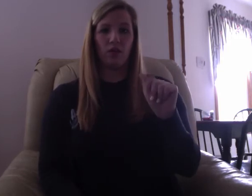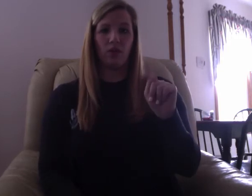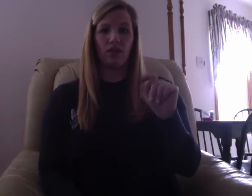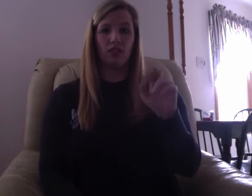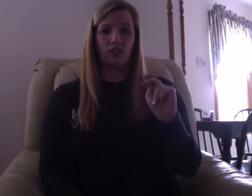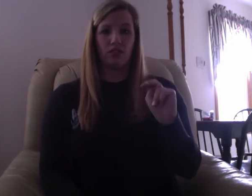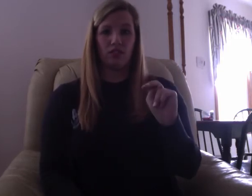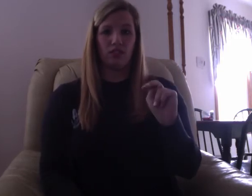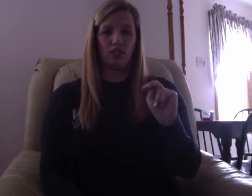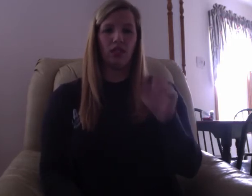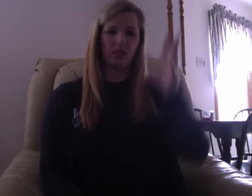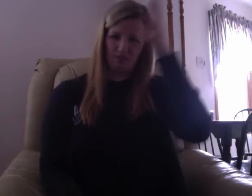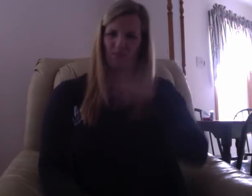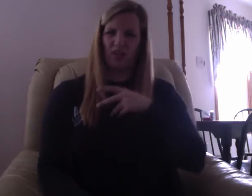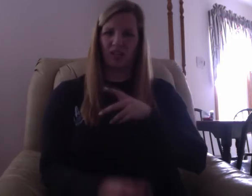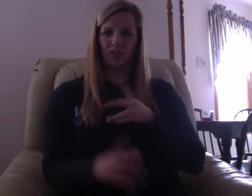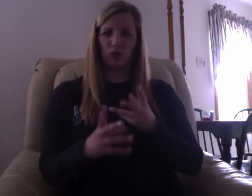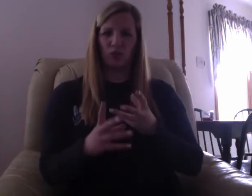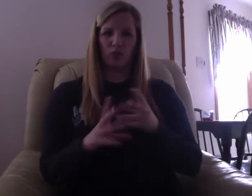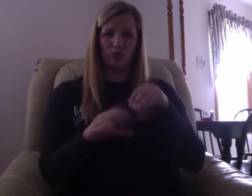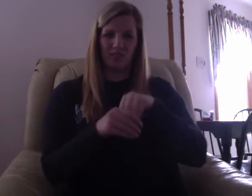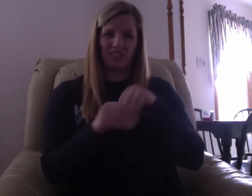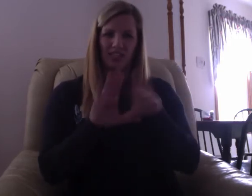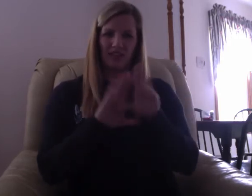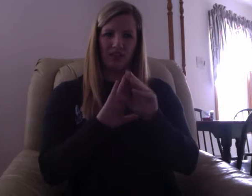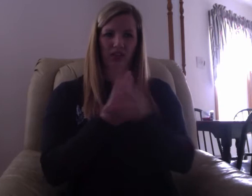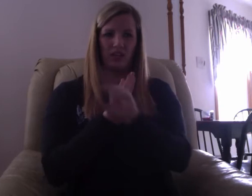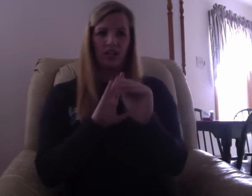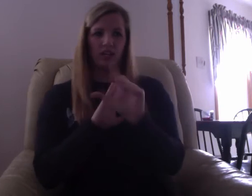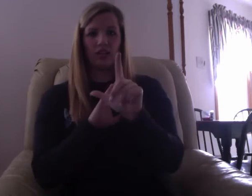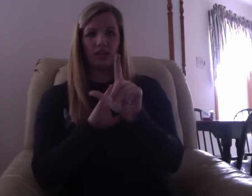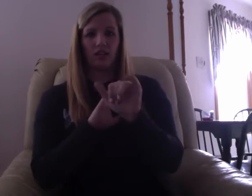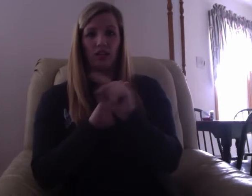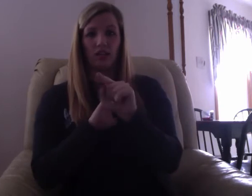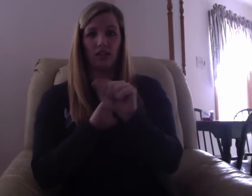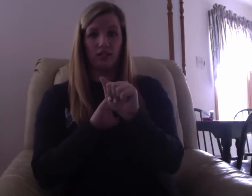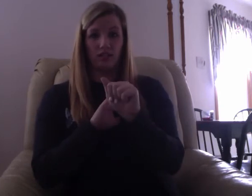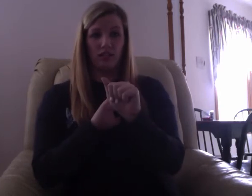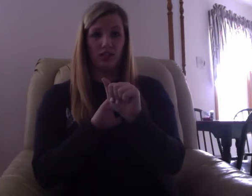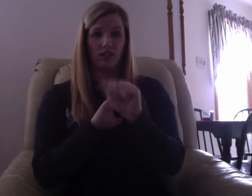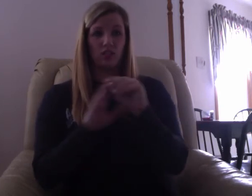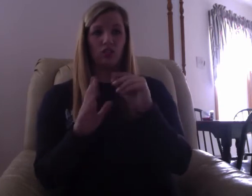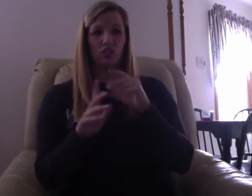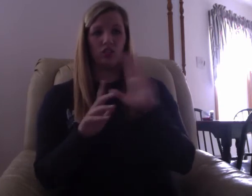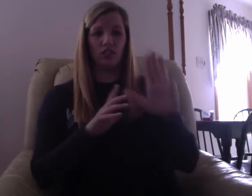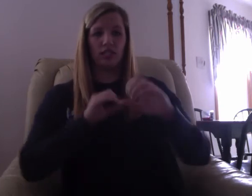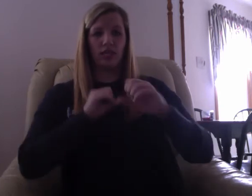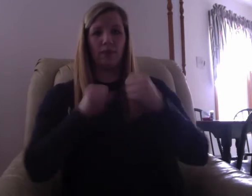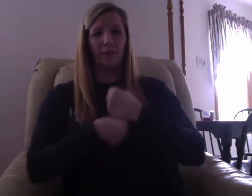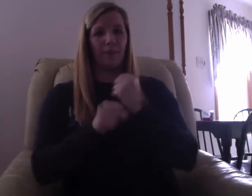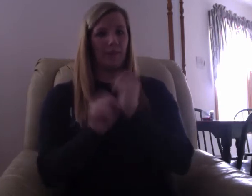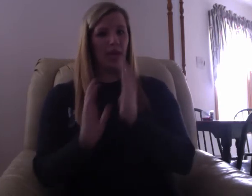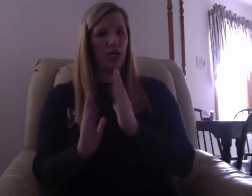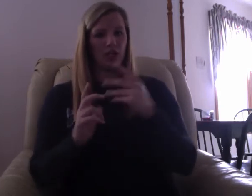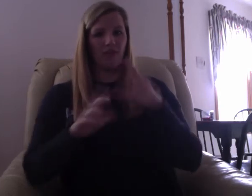and Liza, who's also the producer of the documentary. And so it